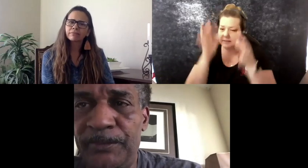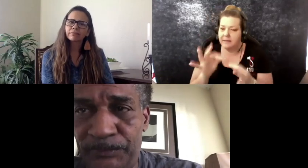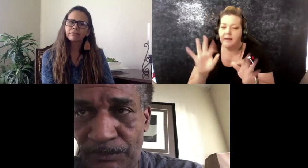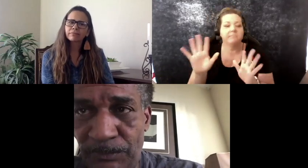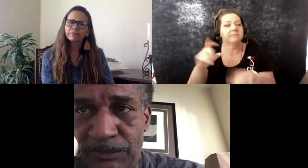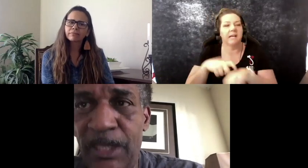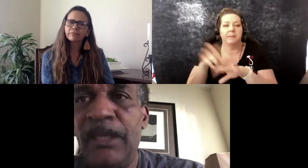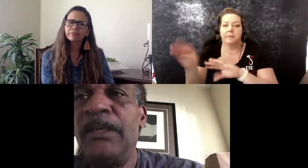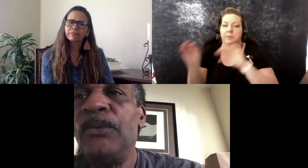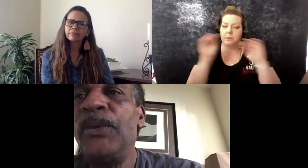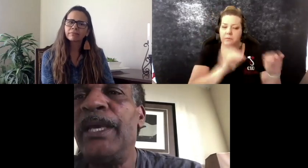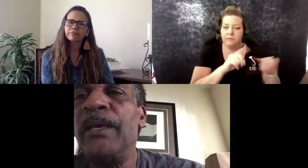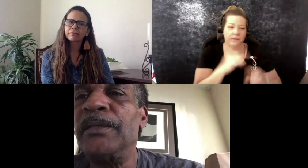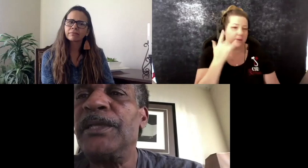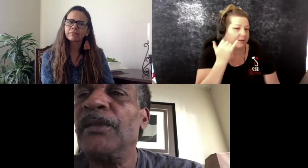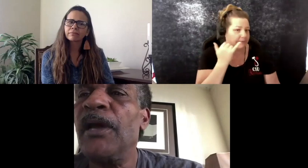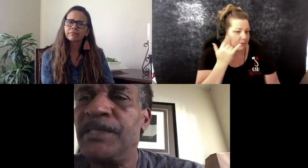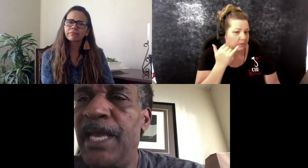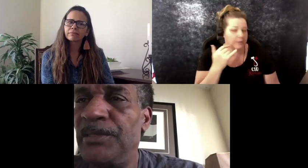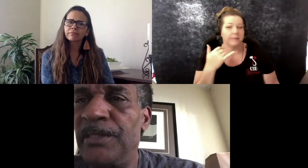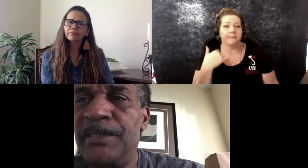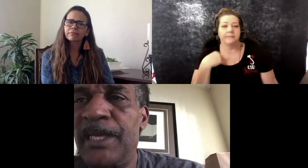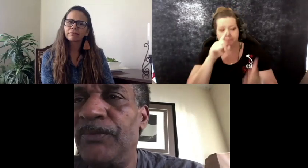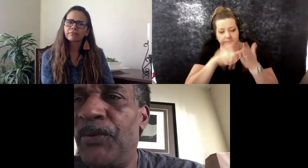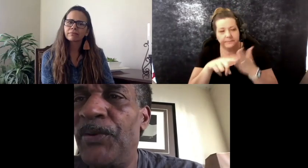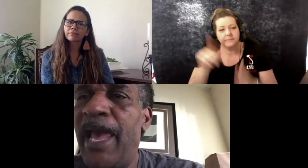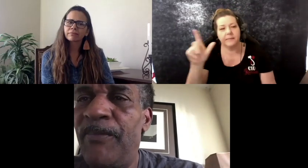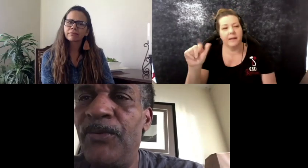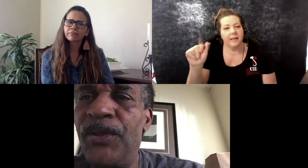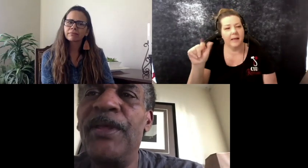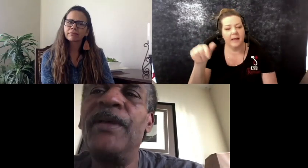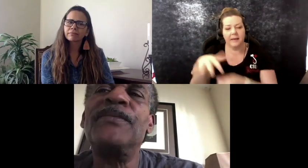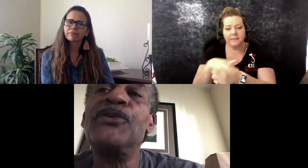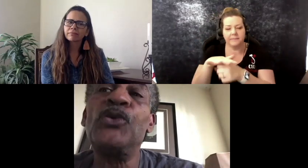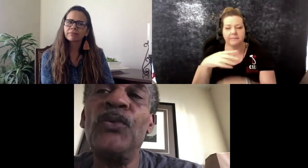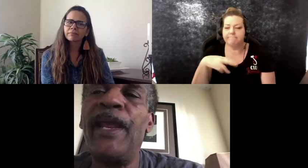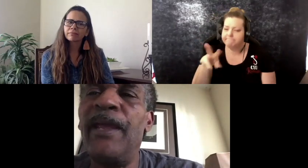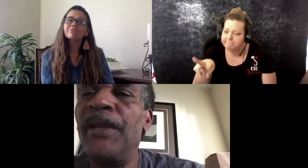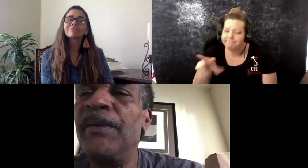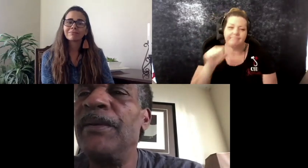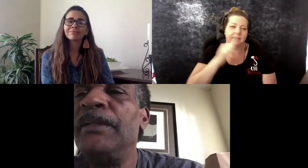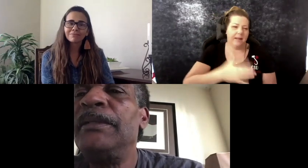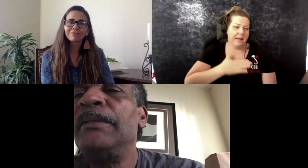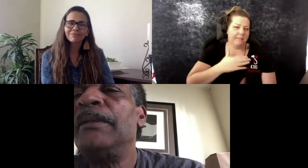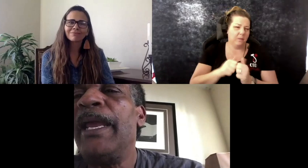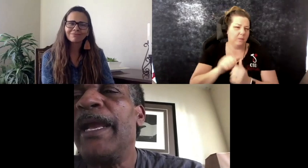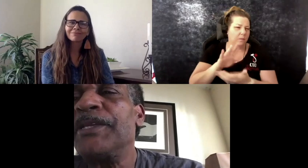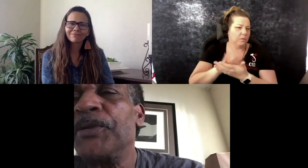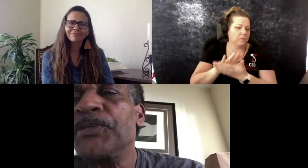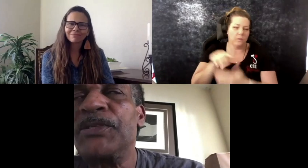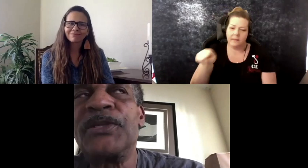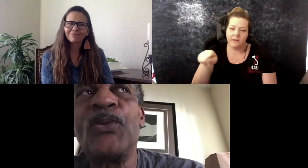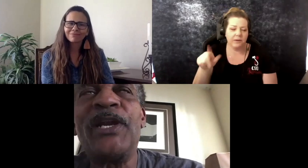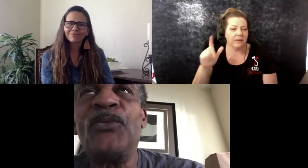California, we looked at Los Angeles, and we weren't happy with the school they had there. And I